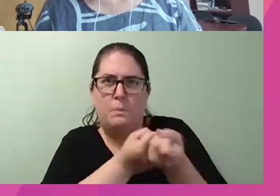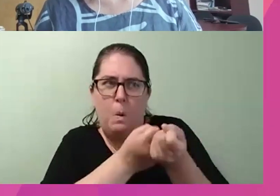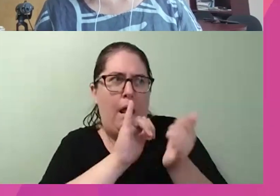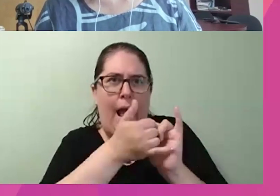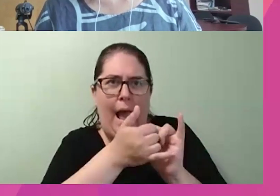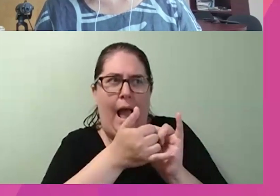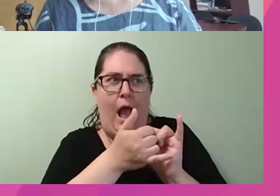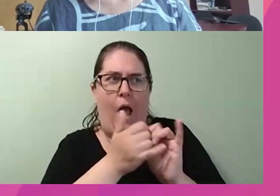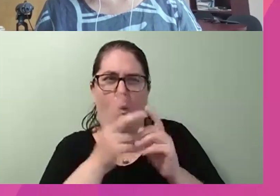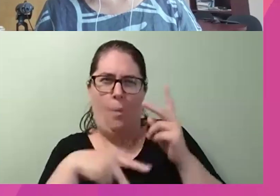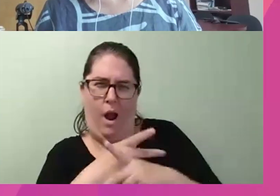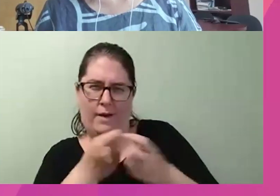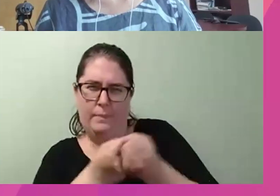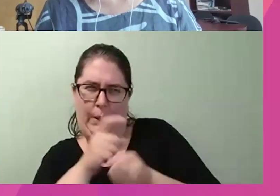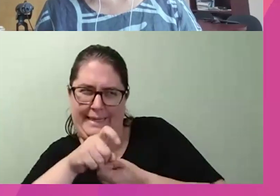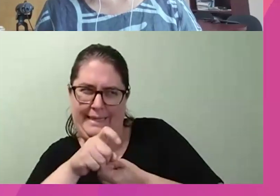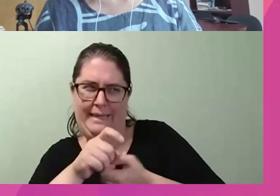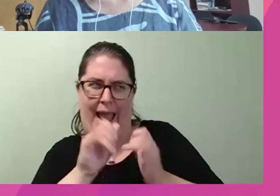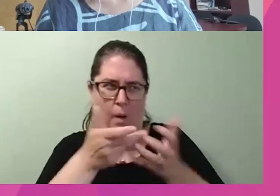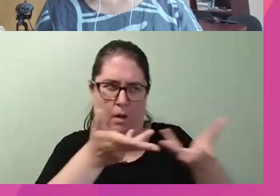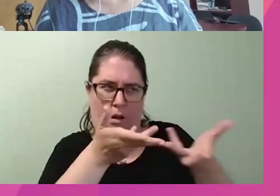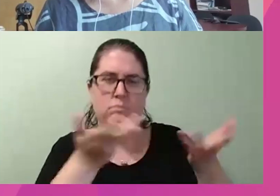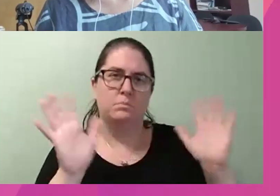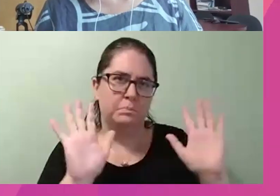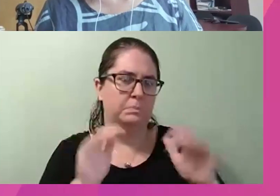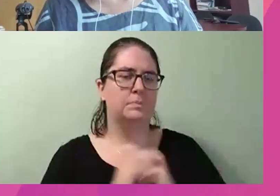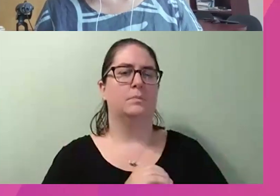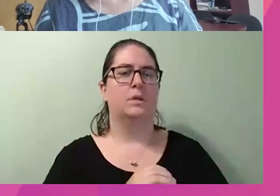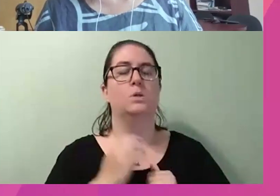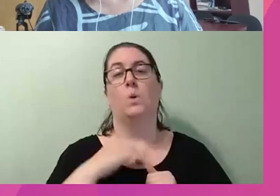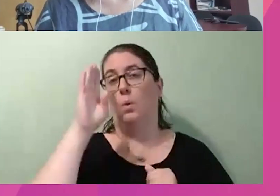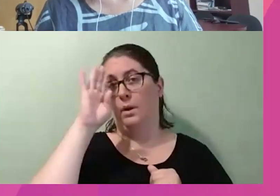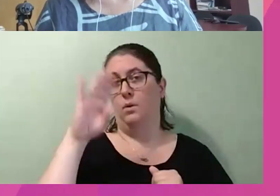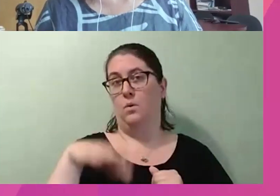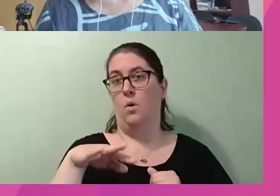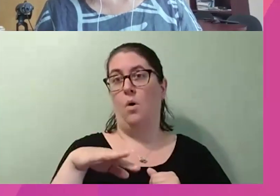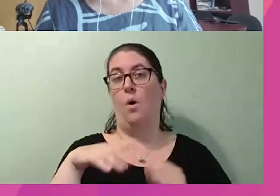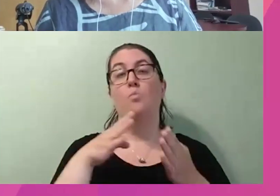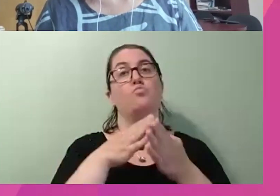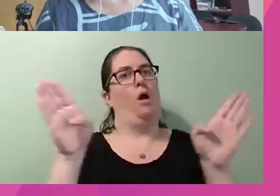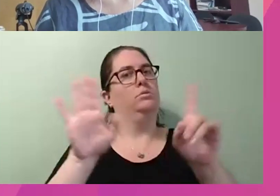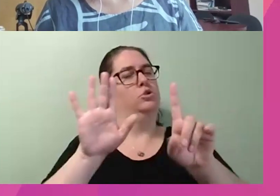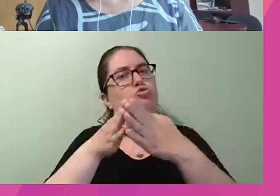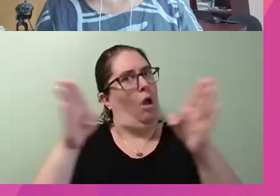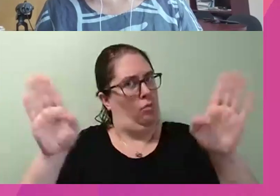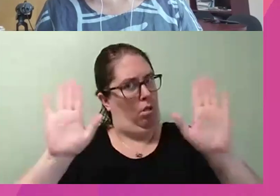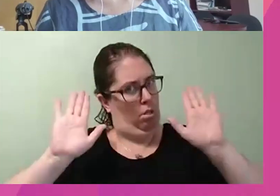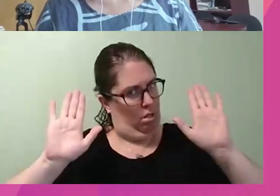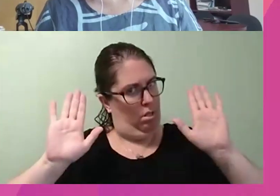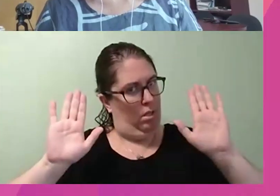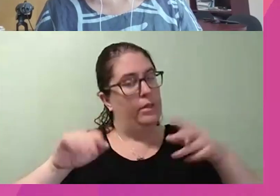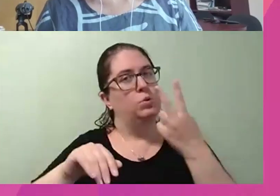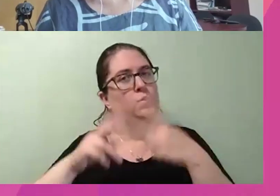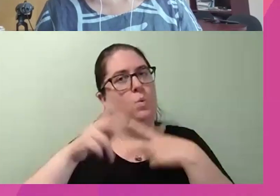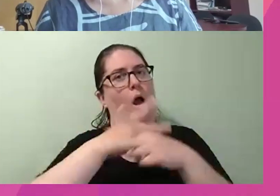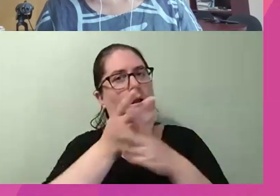most appropriate to meet their needs. So we know that there's, broadly speaking, two different types